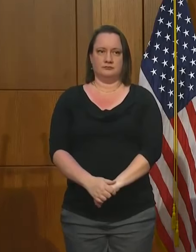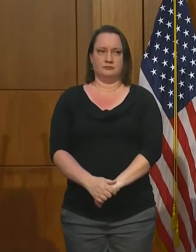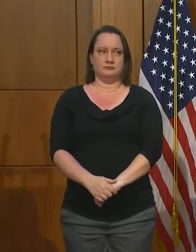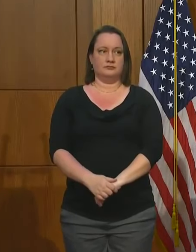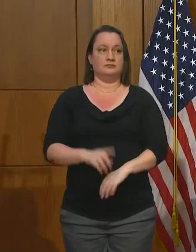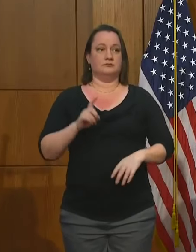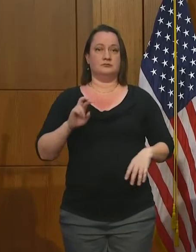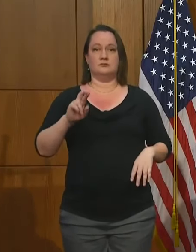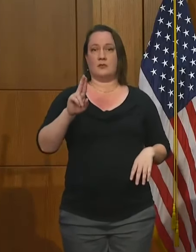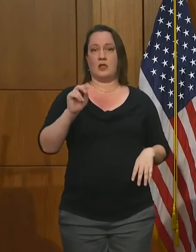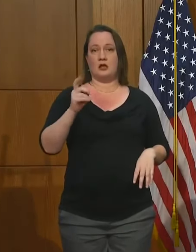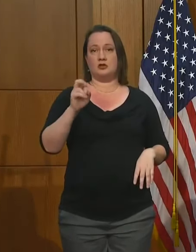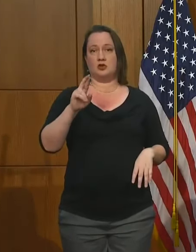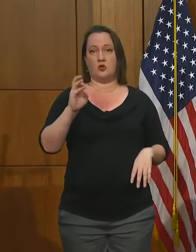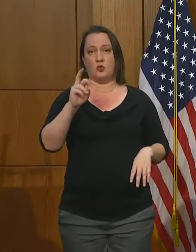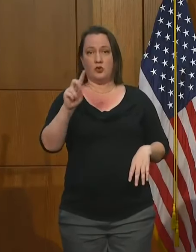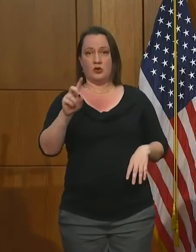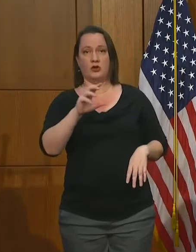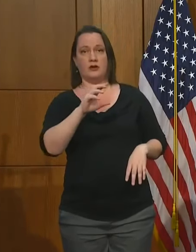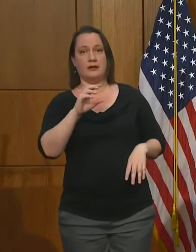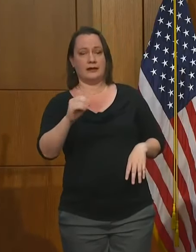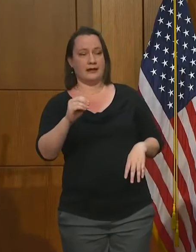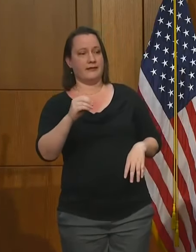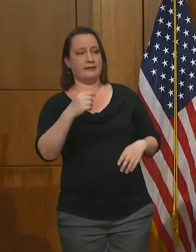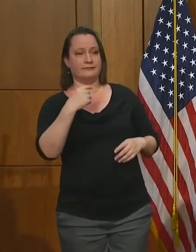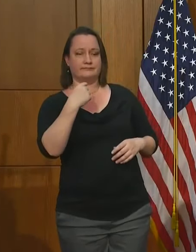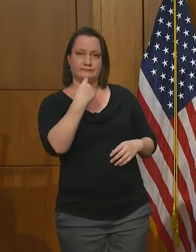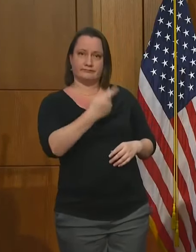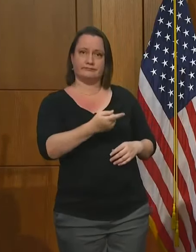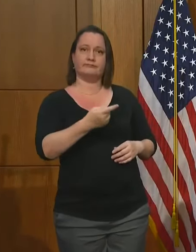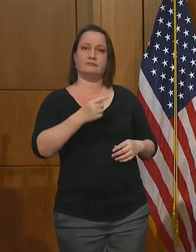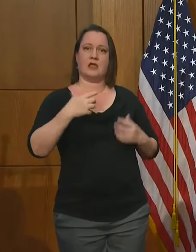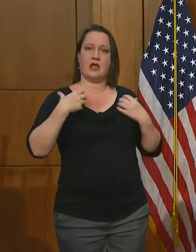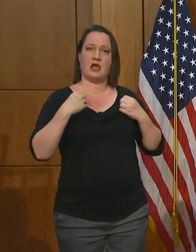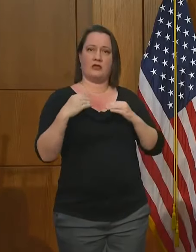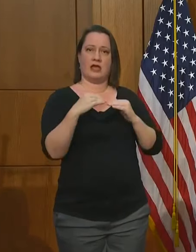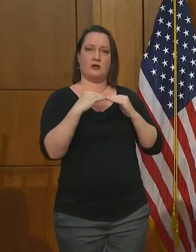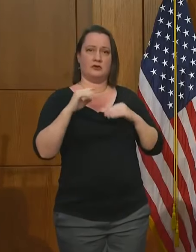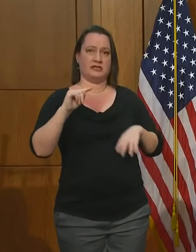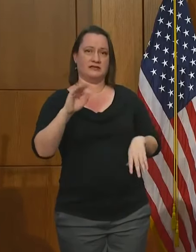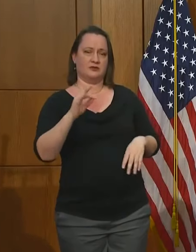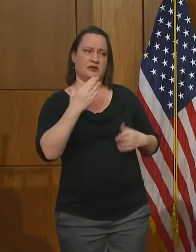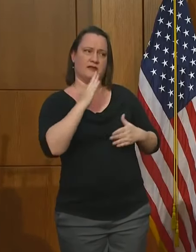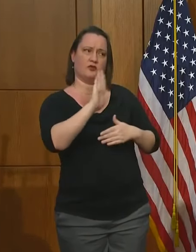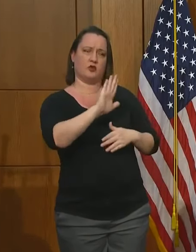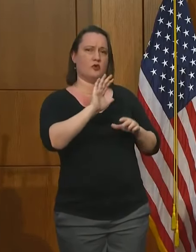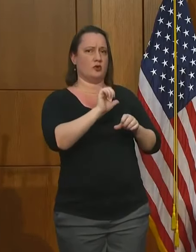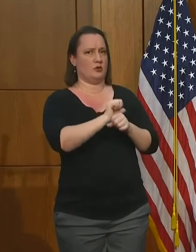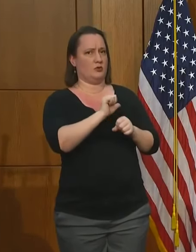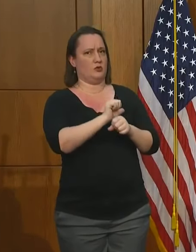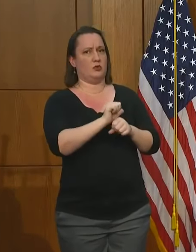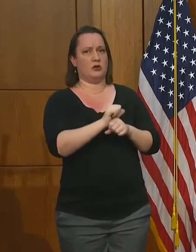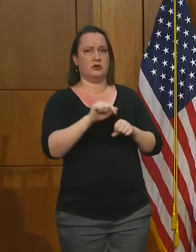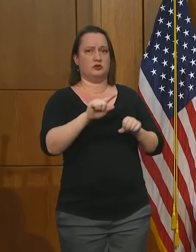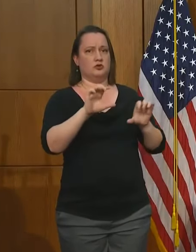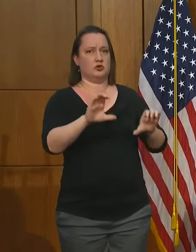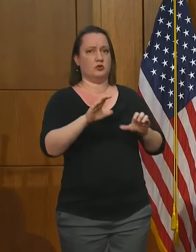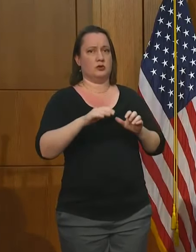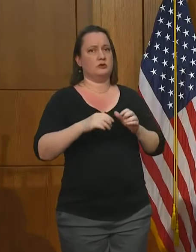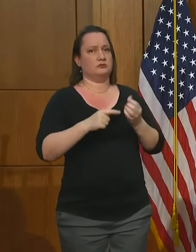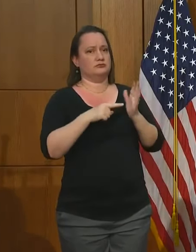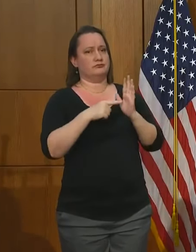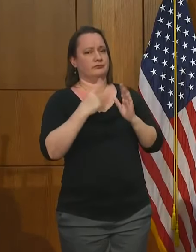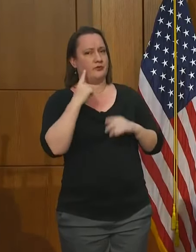Dr. Underwood, and to the Health Equity Task Force, thanks for all of the great work that you all are doing. Really, on behalf of Virginia, really appreciate